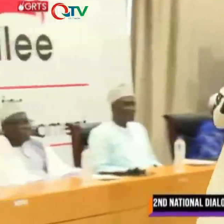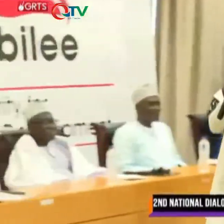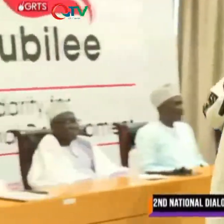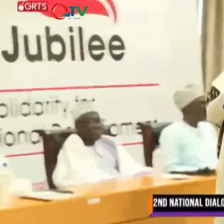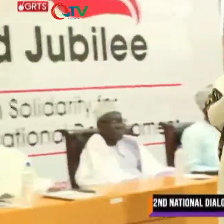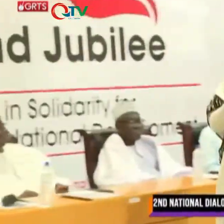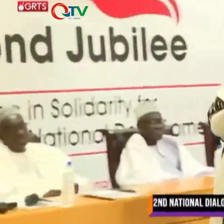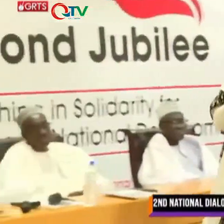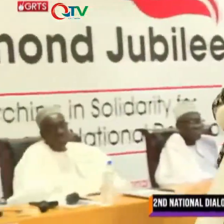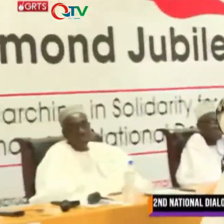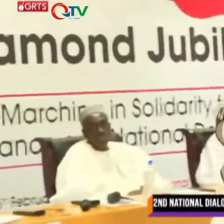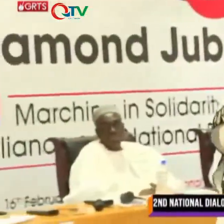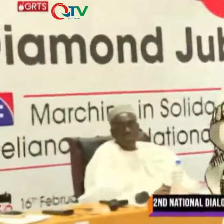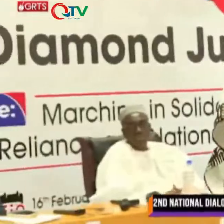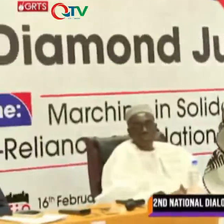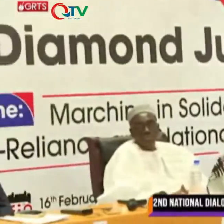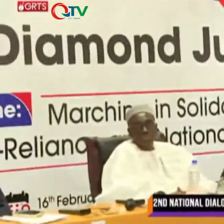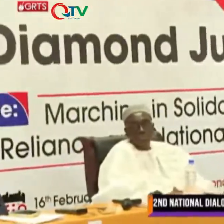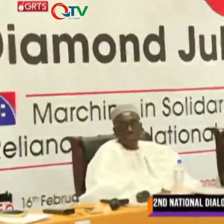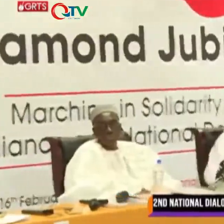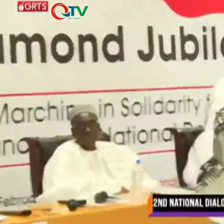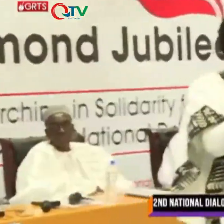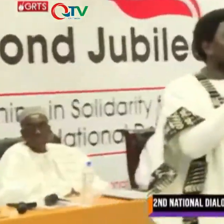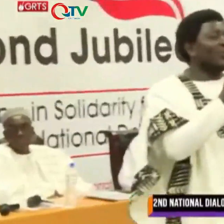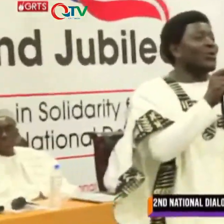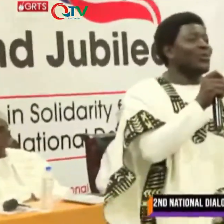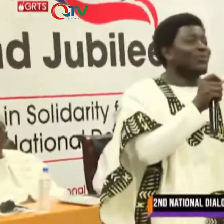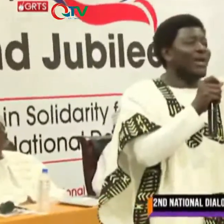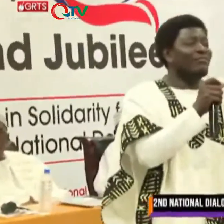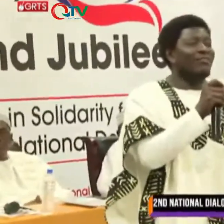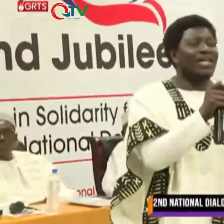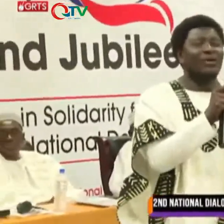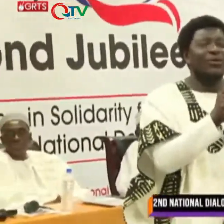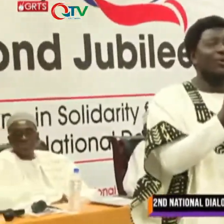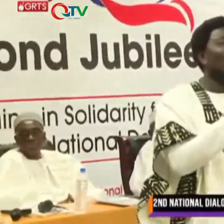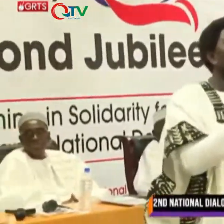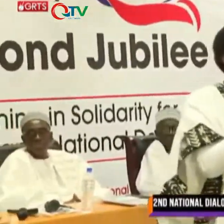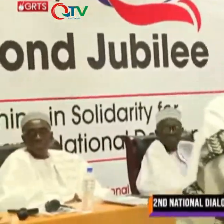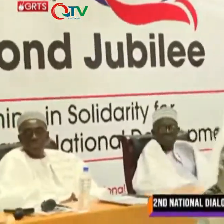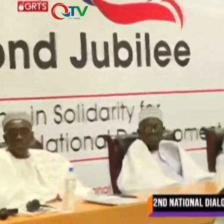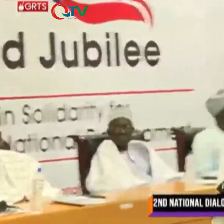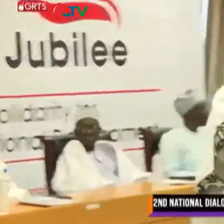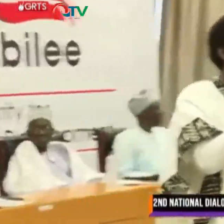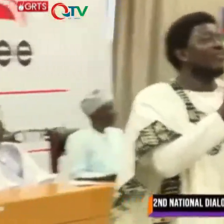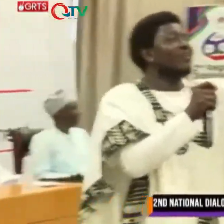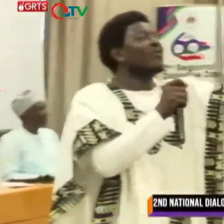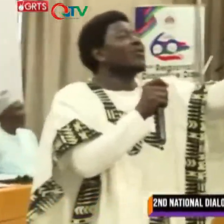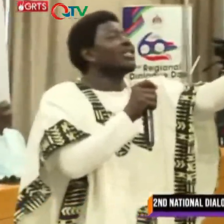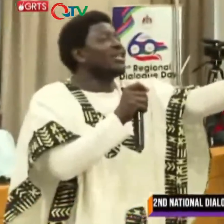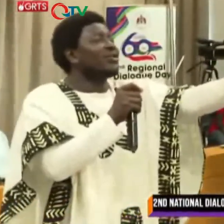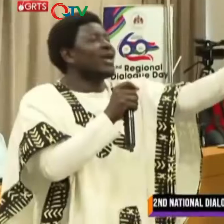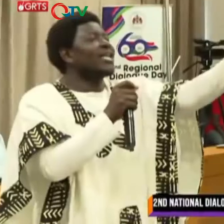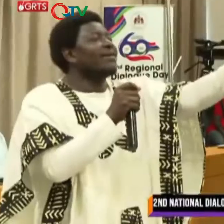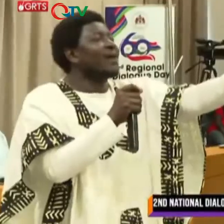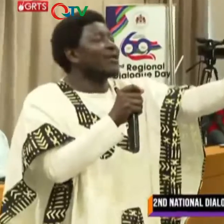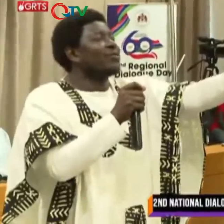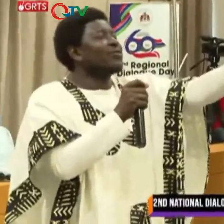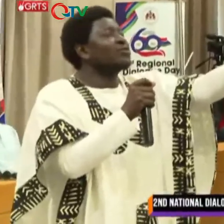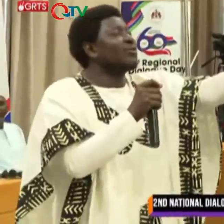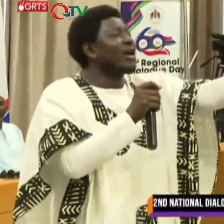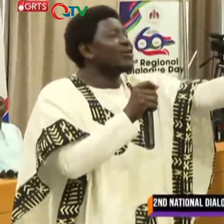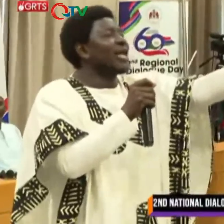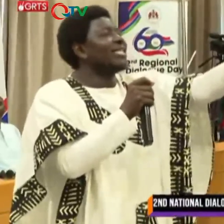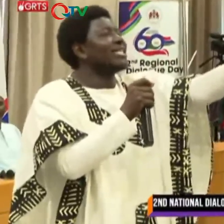a maseno, also a nakido, with my bamso, with my fucking we guru alifimo, Tio and the